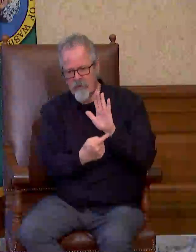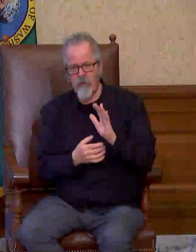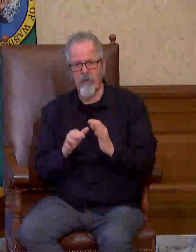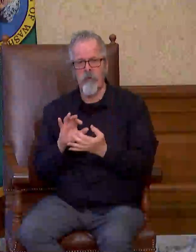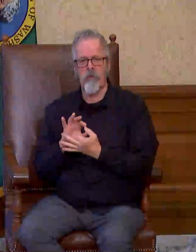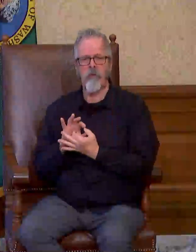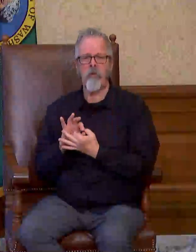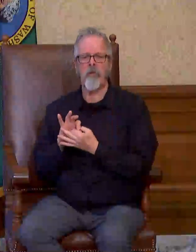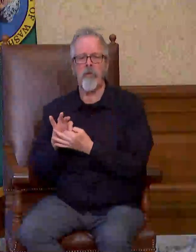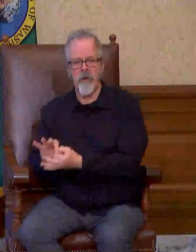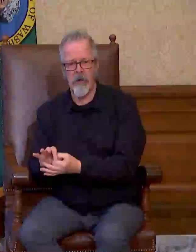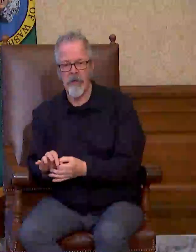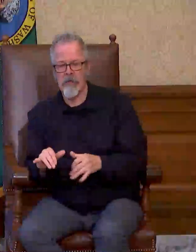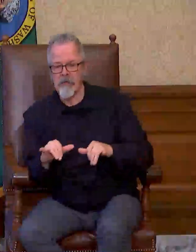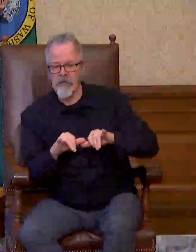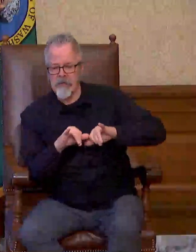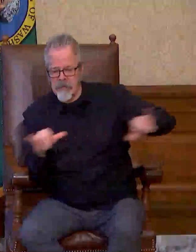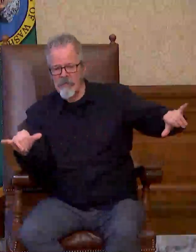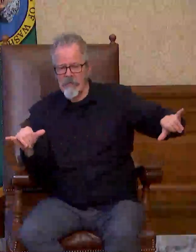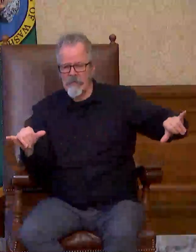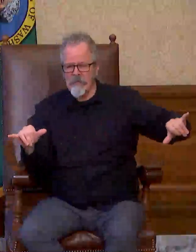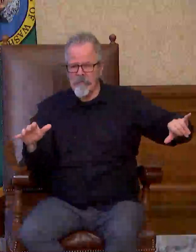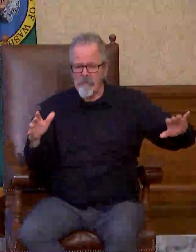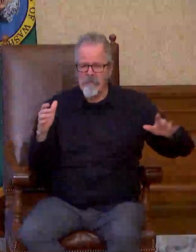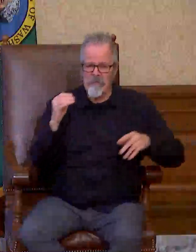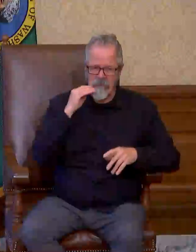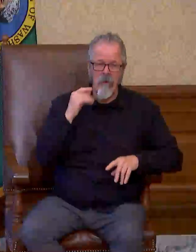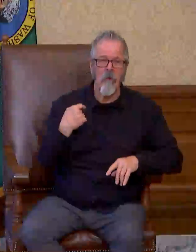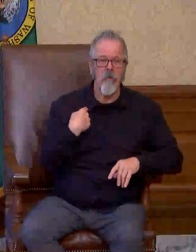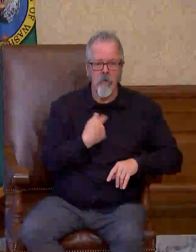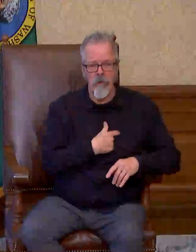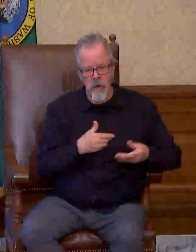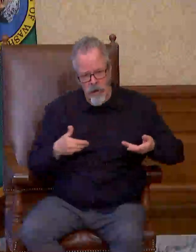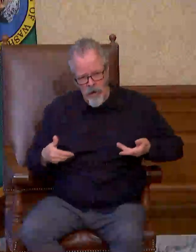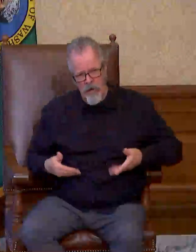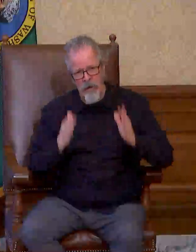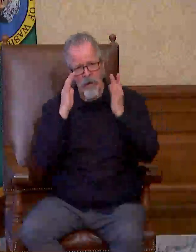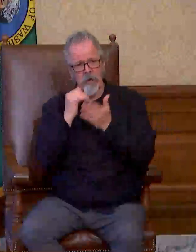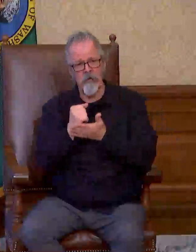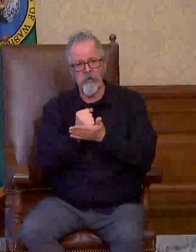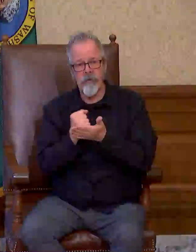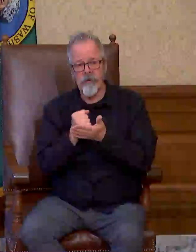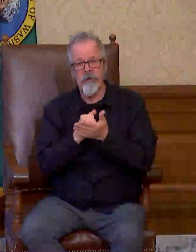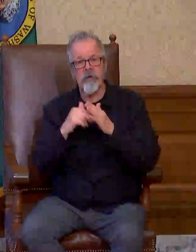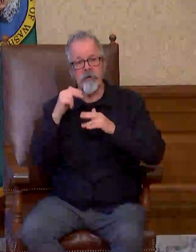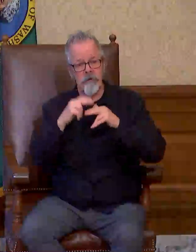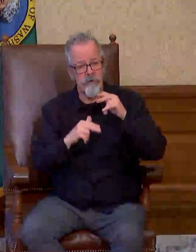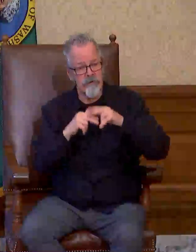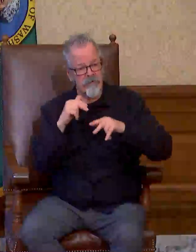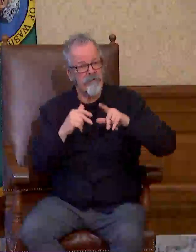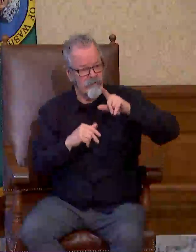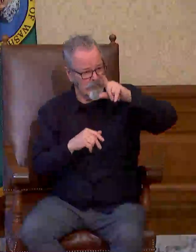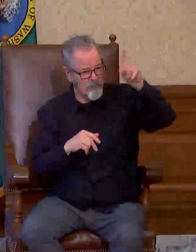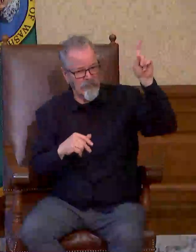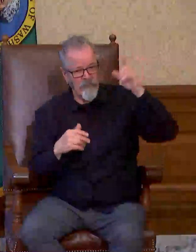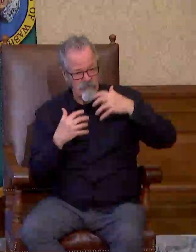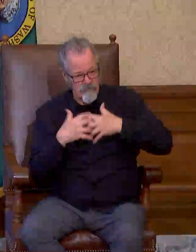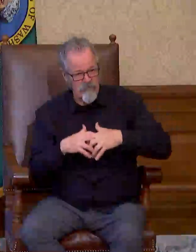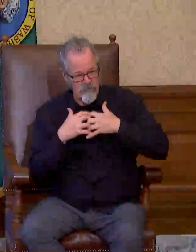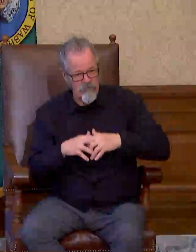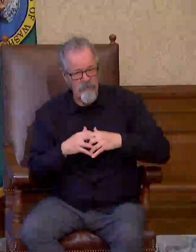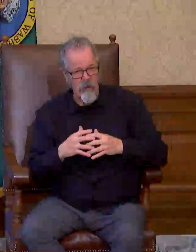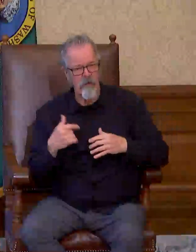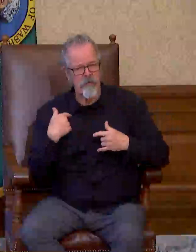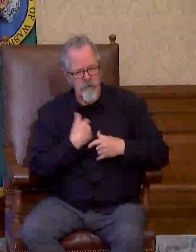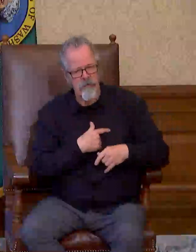maintain social distancing, and that generally means 6 feet. And so those are in our orders